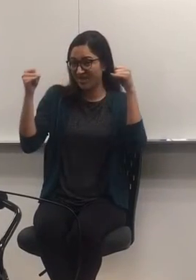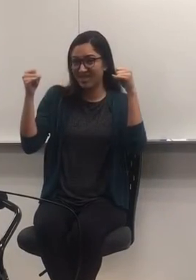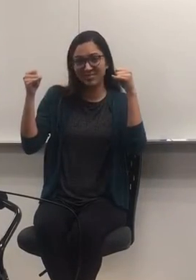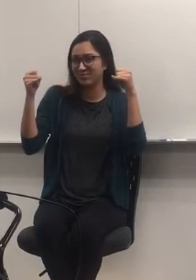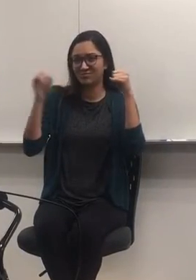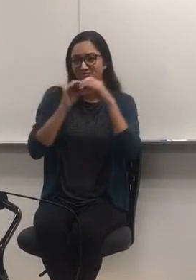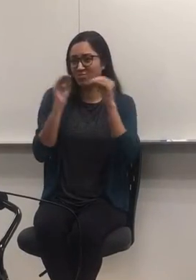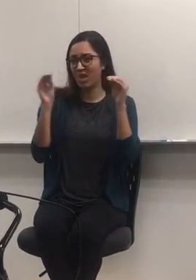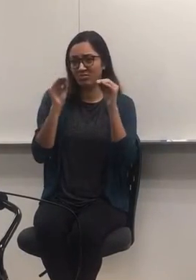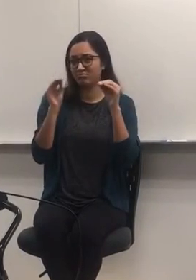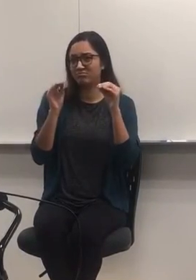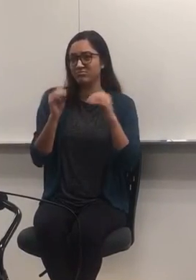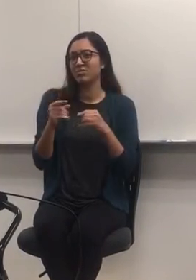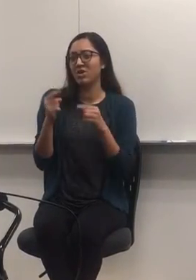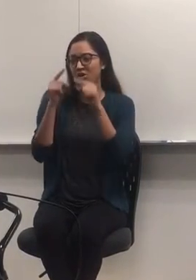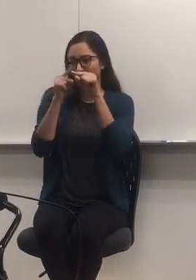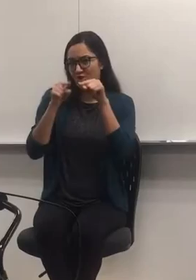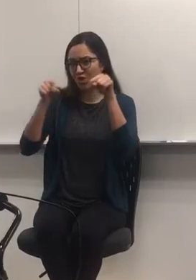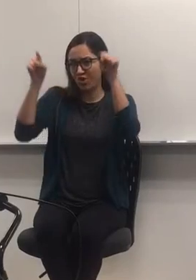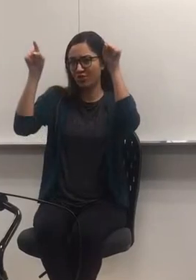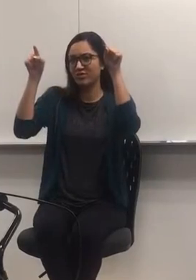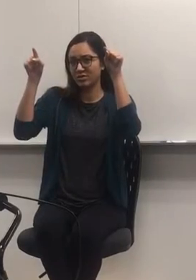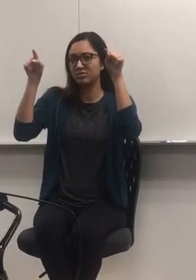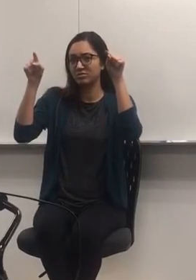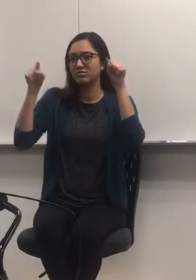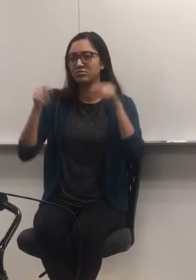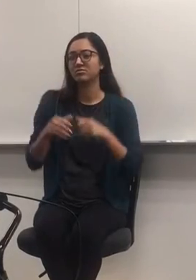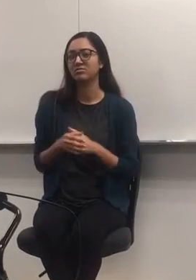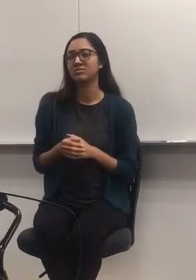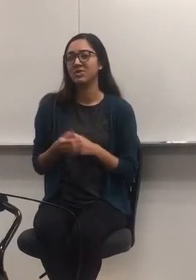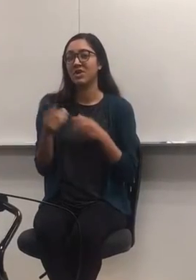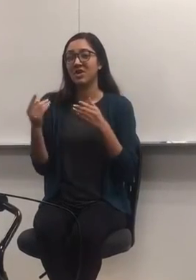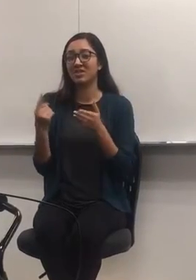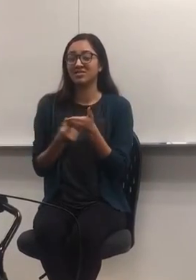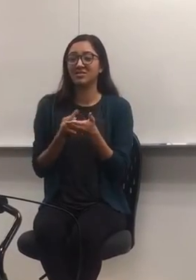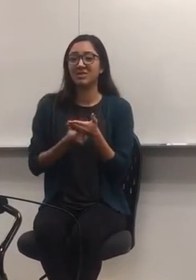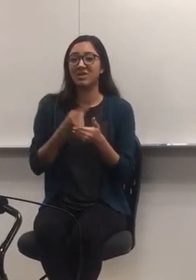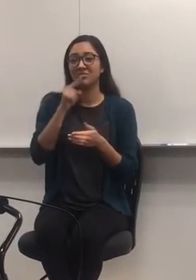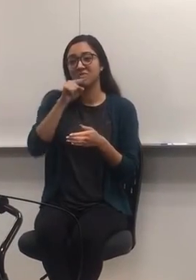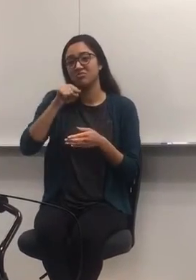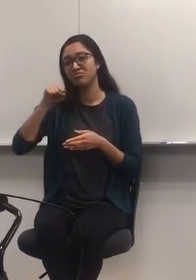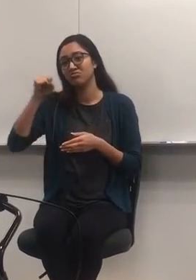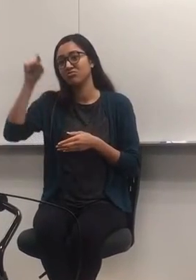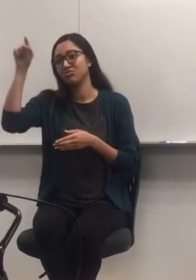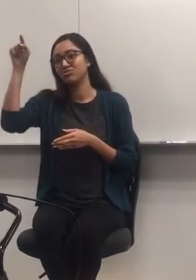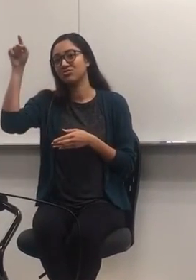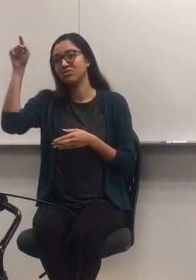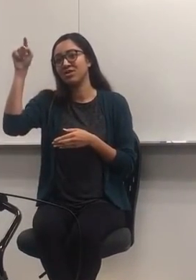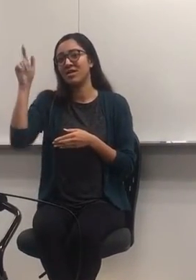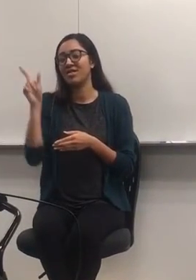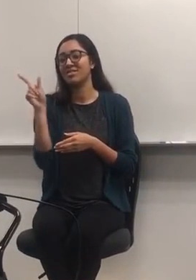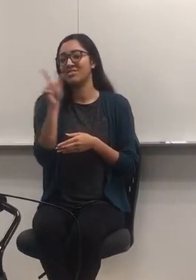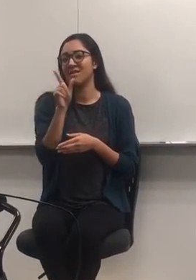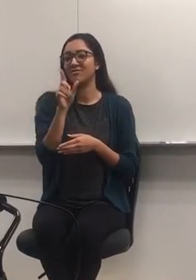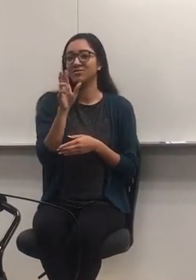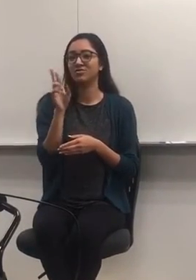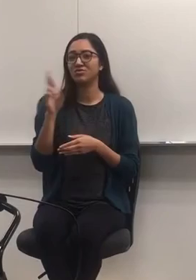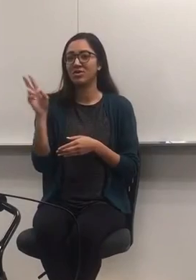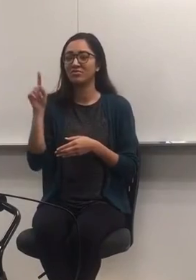at curves, all right? Sometimes the curves increase from left to right, sometimes they decrease, it just depends on the problem,